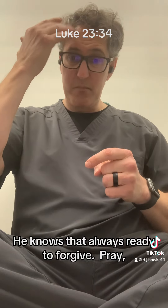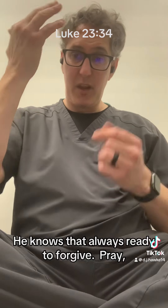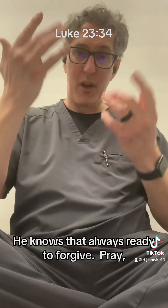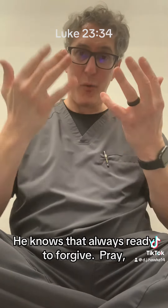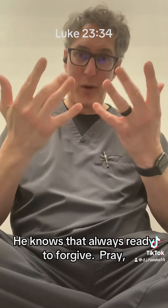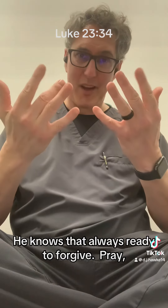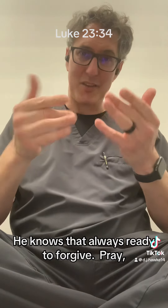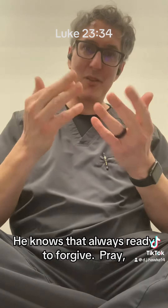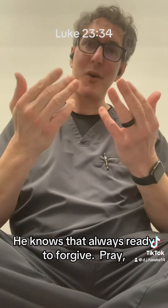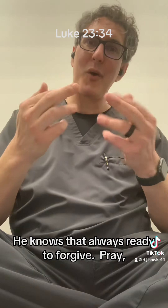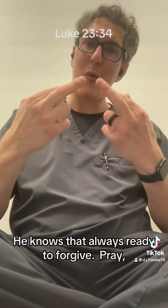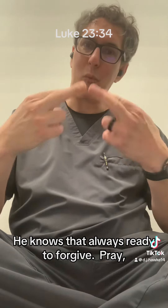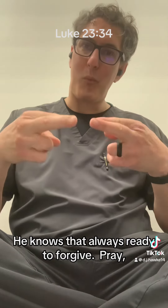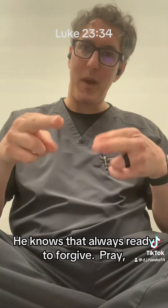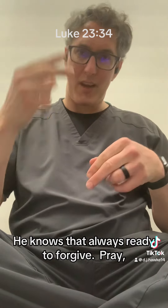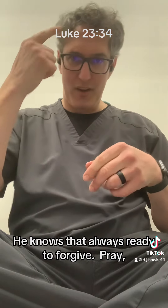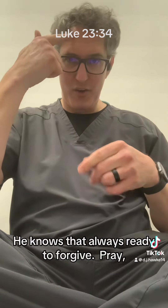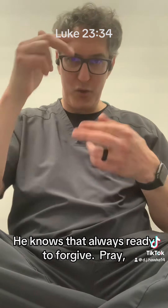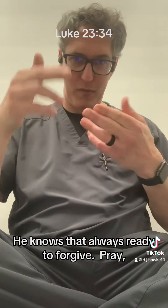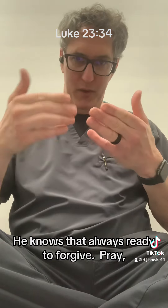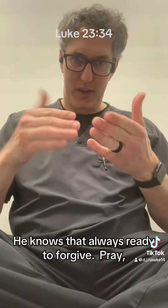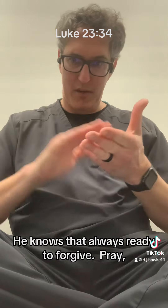and awaits, ready to forgive.